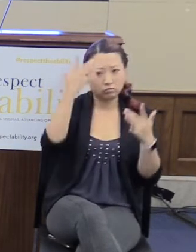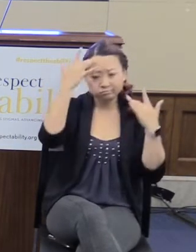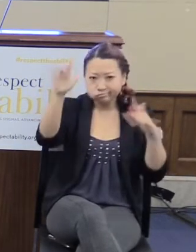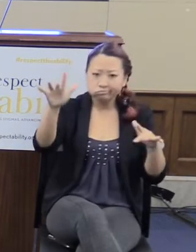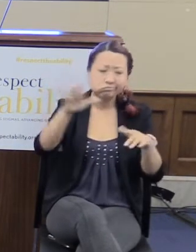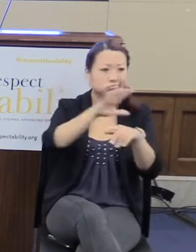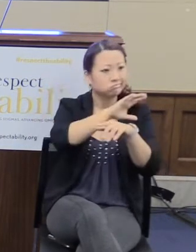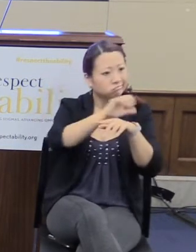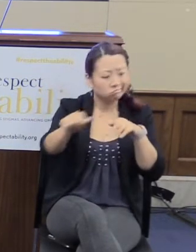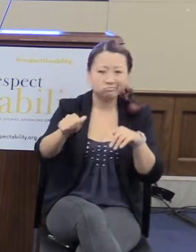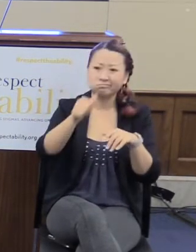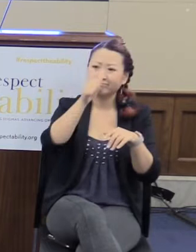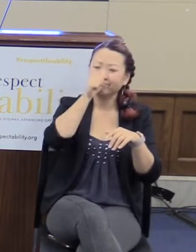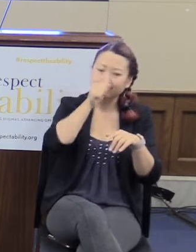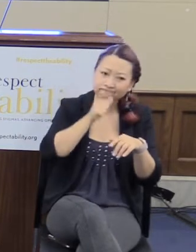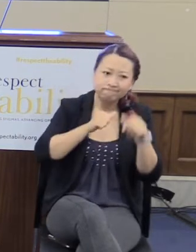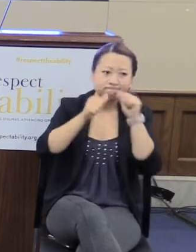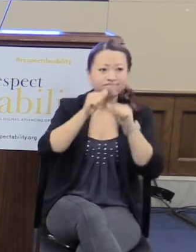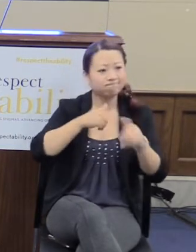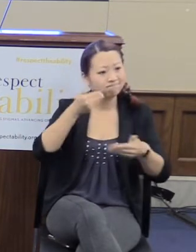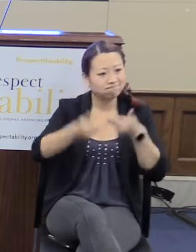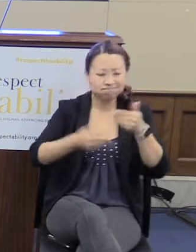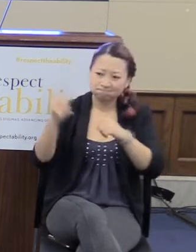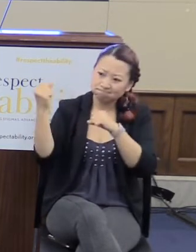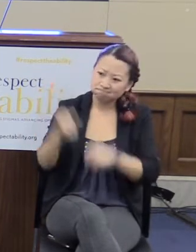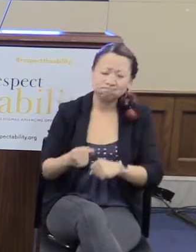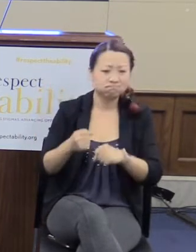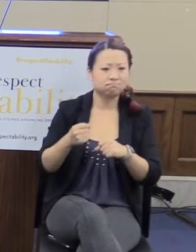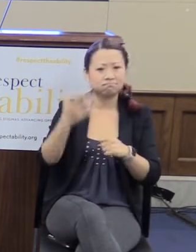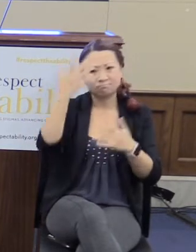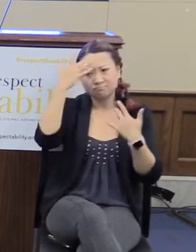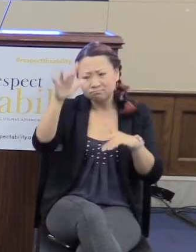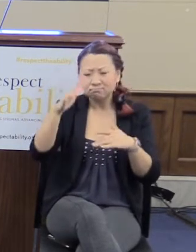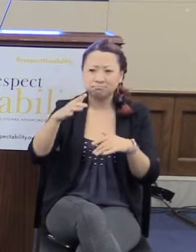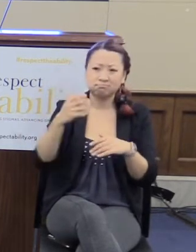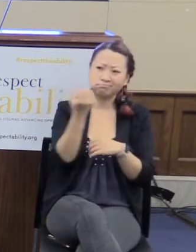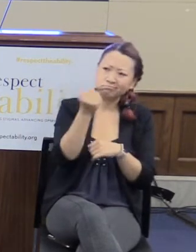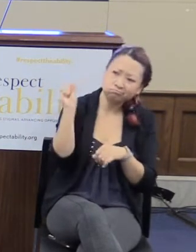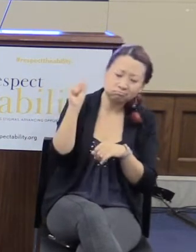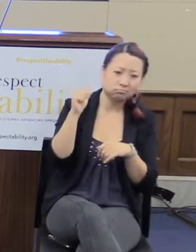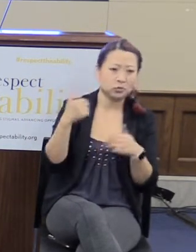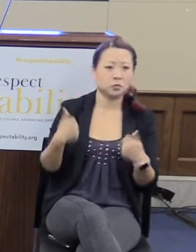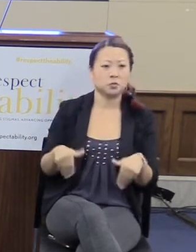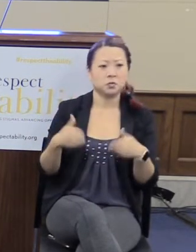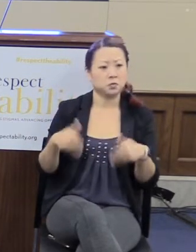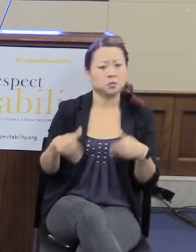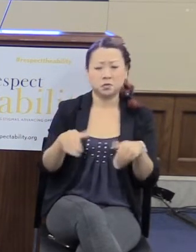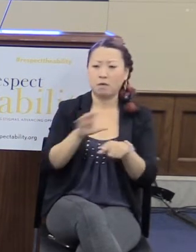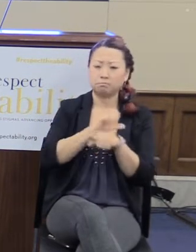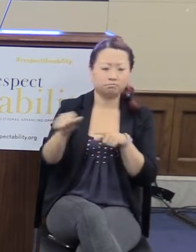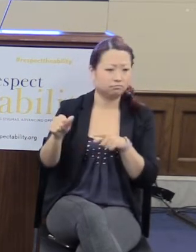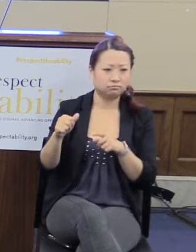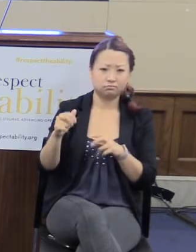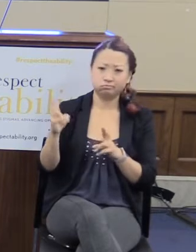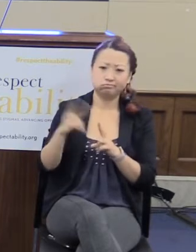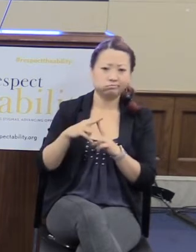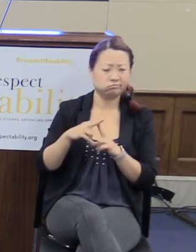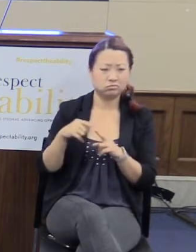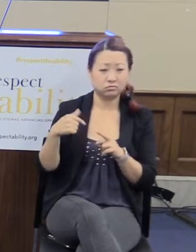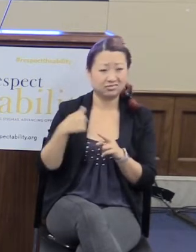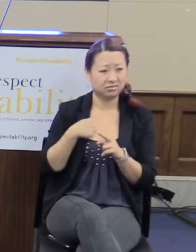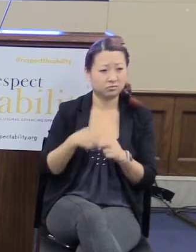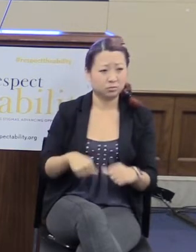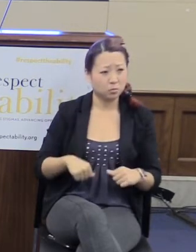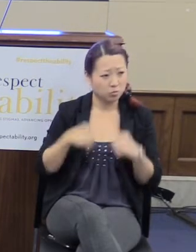perseverance, their resilience, their creativity, their intelligence is just out of this world. And I'm so